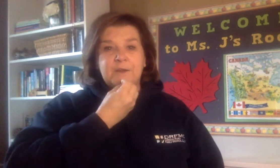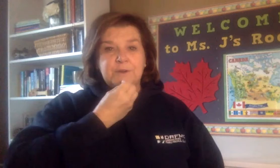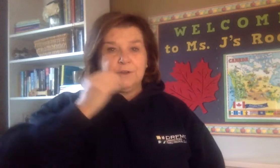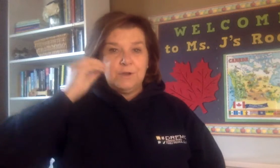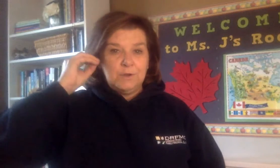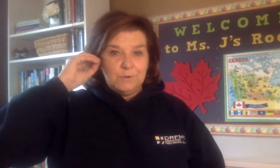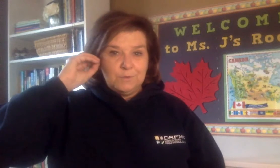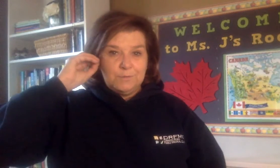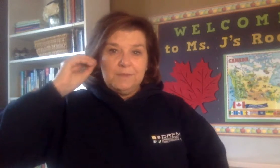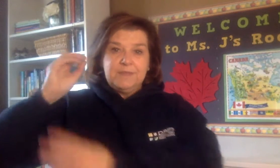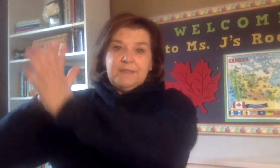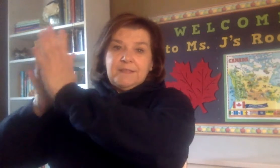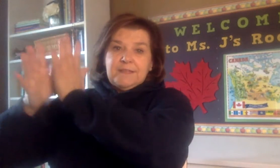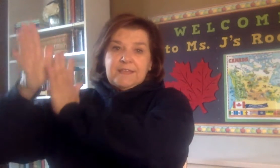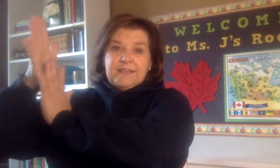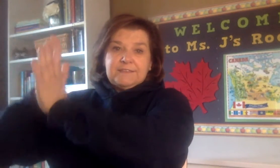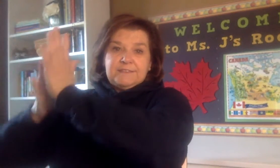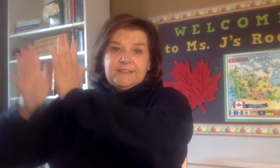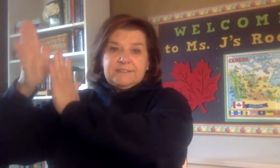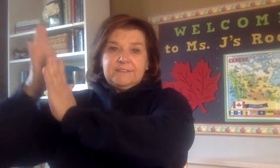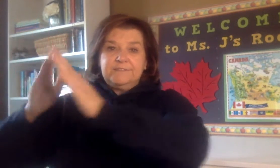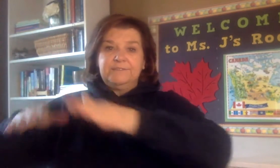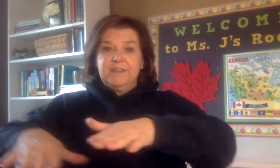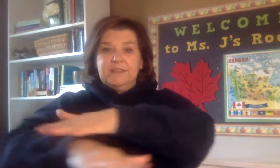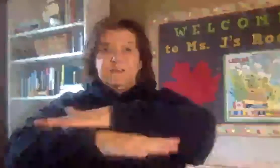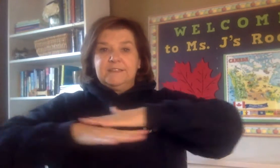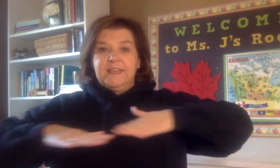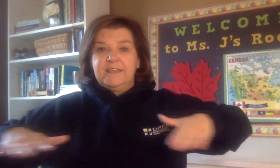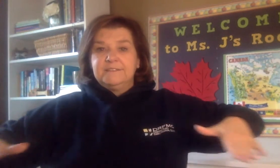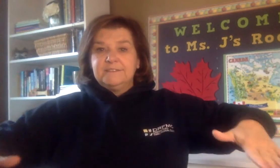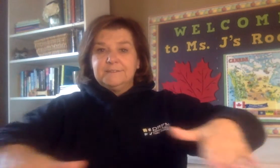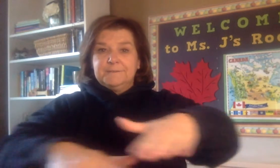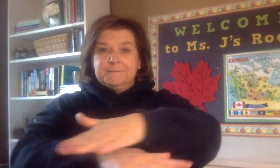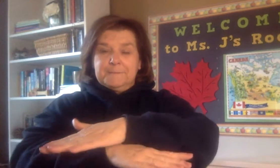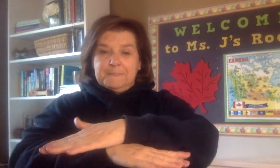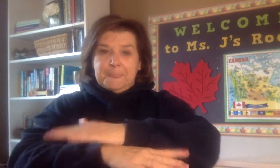our home and native land,